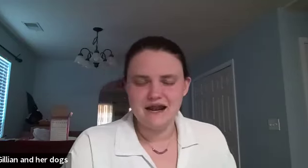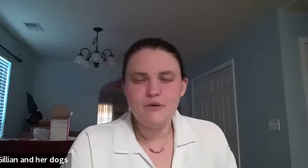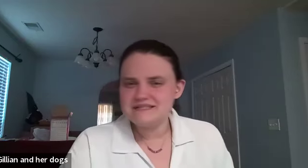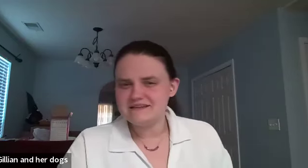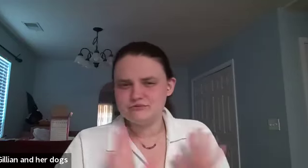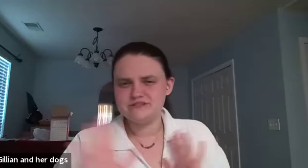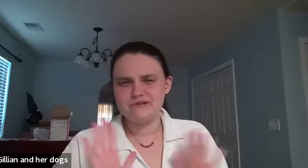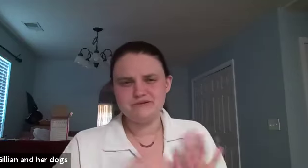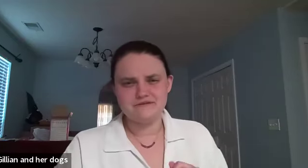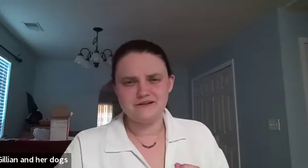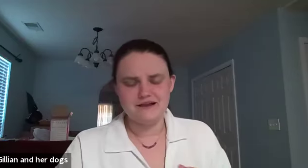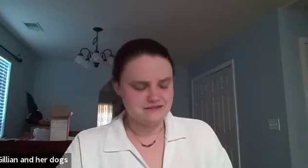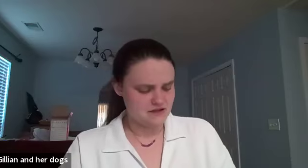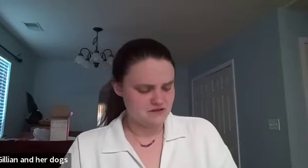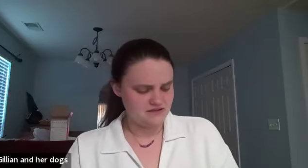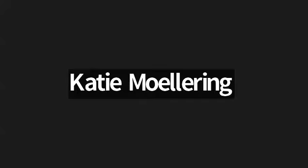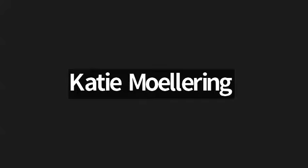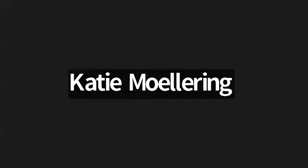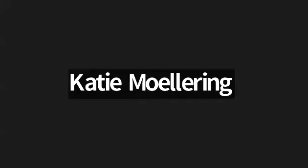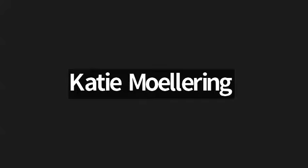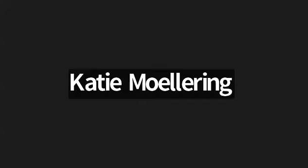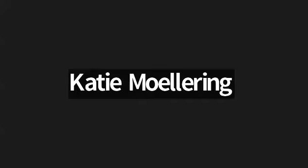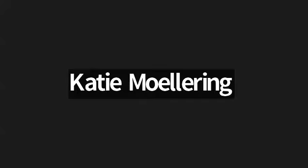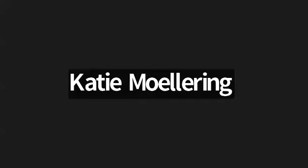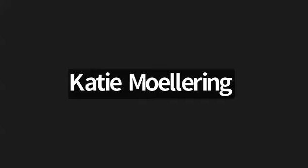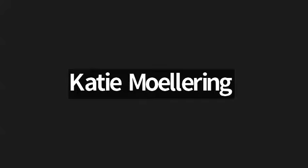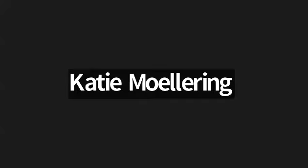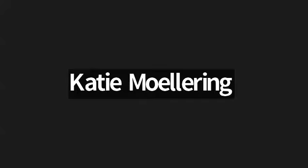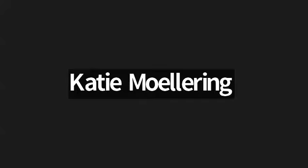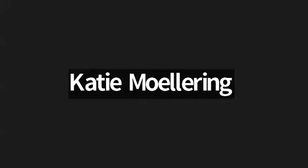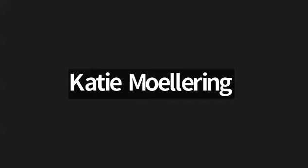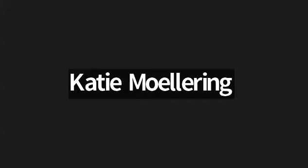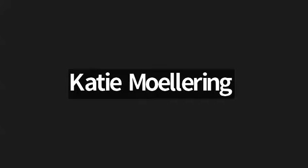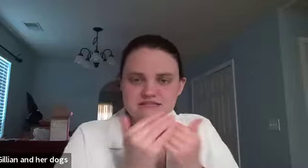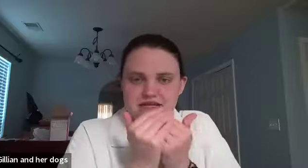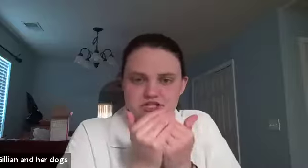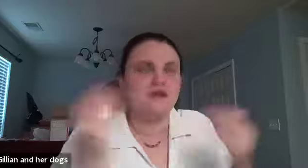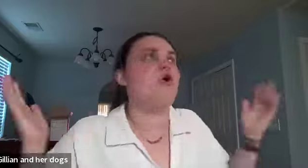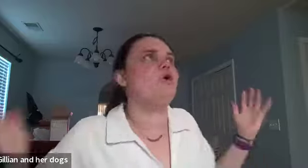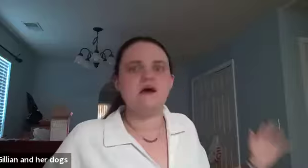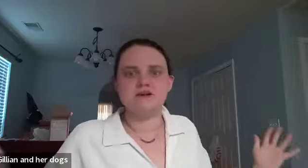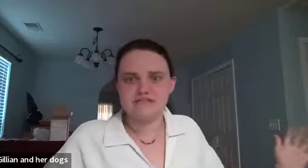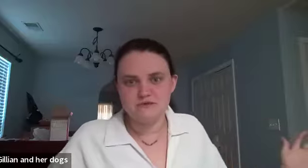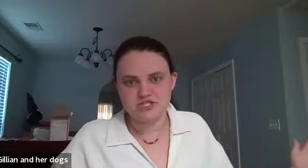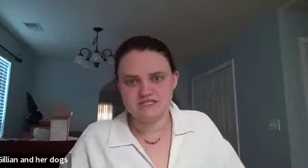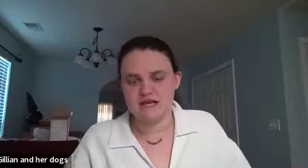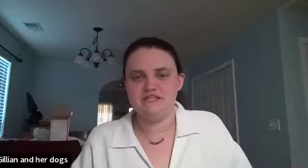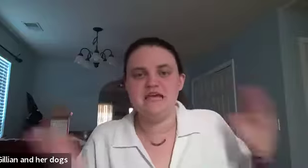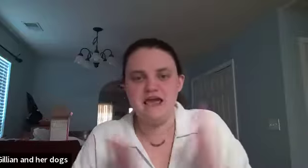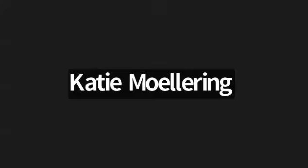I always it's what we do every class. I We think always get new signs too. we So that's do. exciting. I mean, we had sandwiches. We had a whole topic of sandwiches tonight. We've